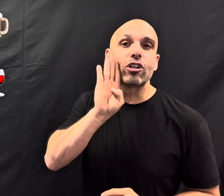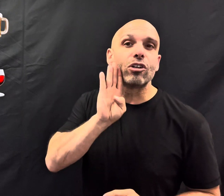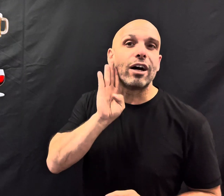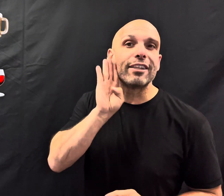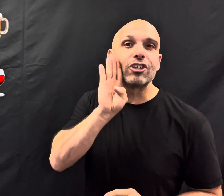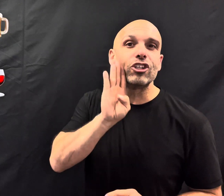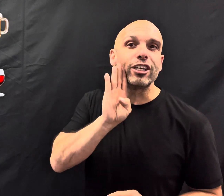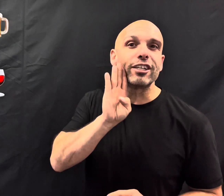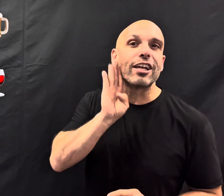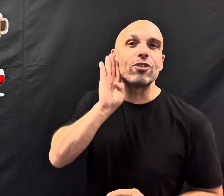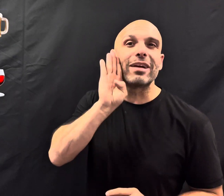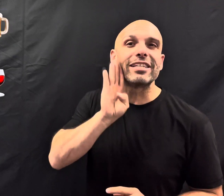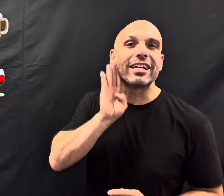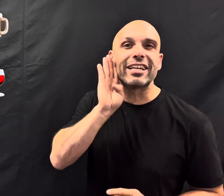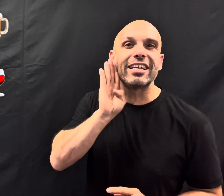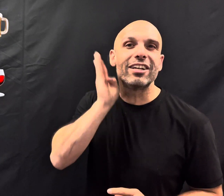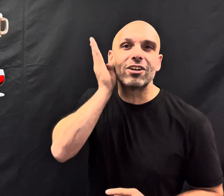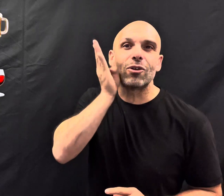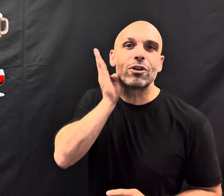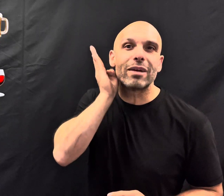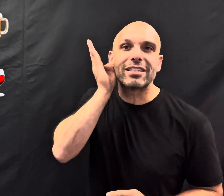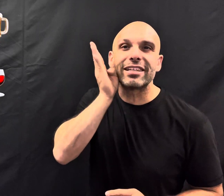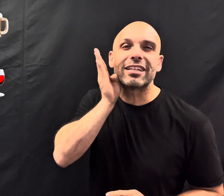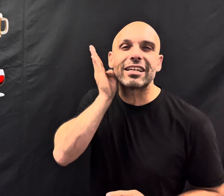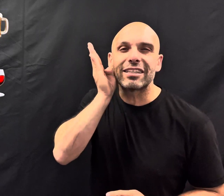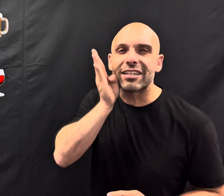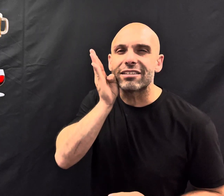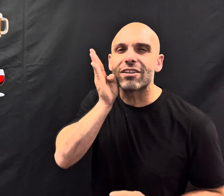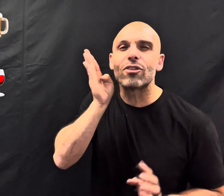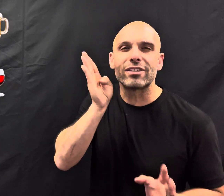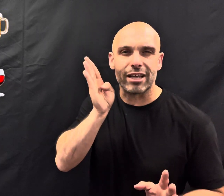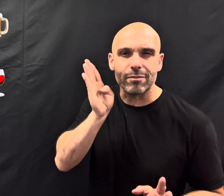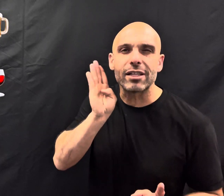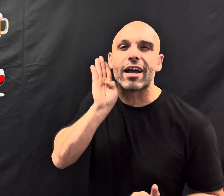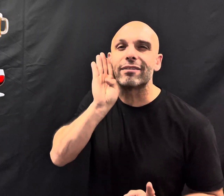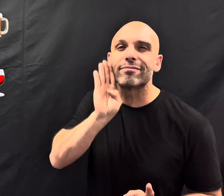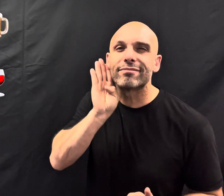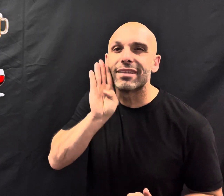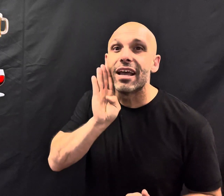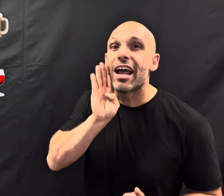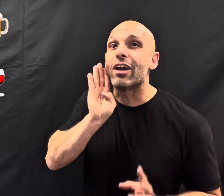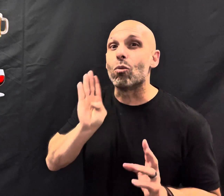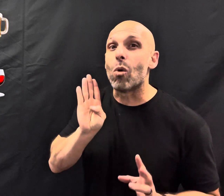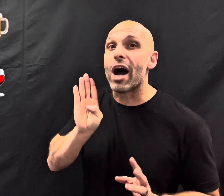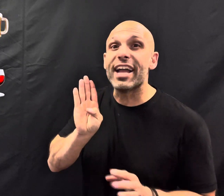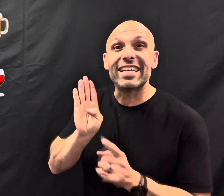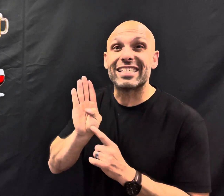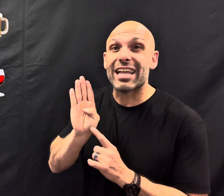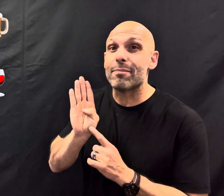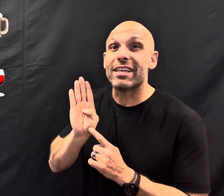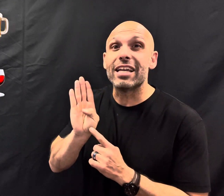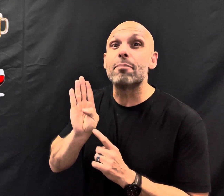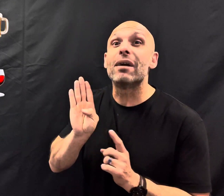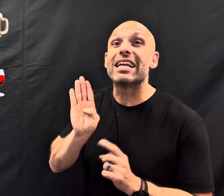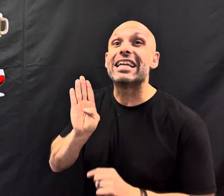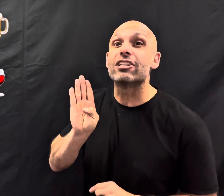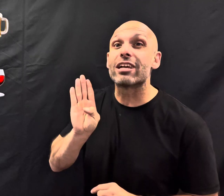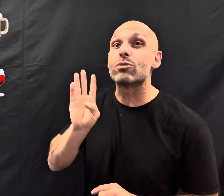on the cheek. And you might see it here, or you might see it like this, same sign. And wine, same thing, but initialized with